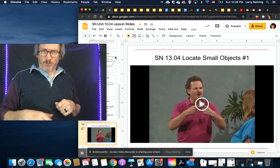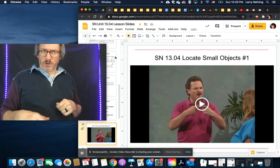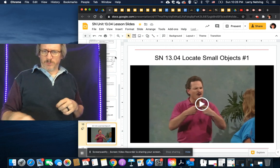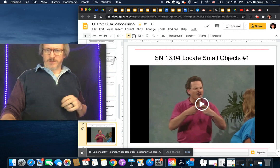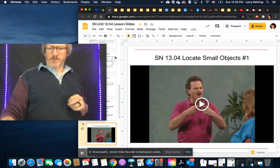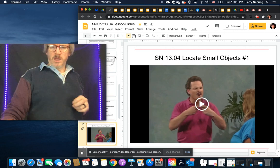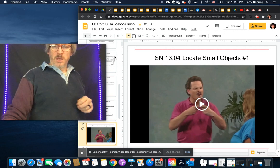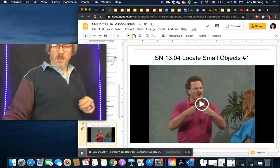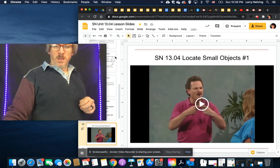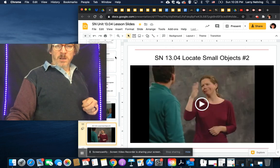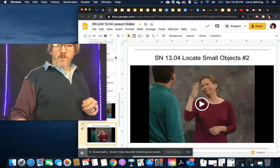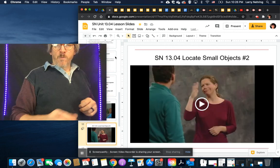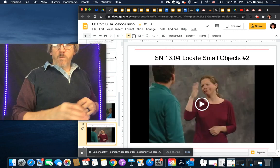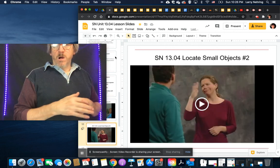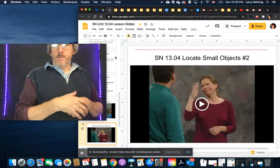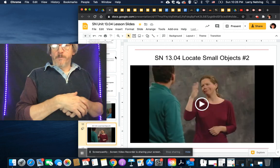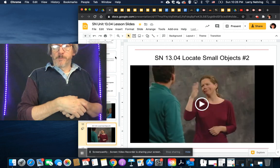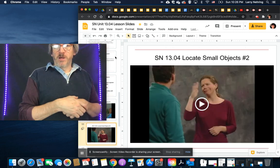have to put up with them.